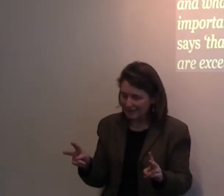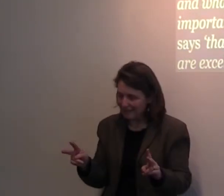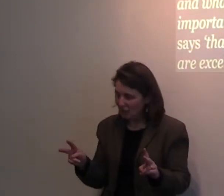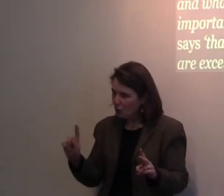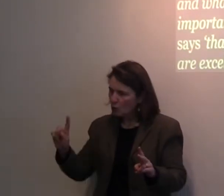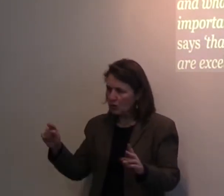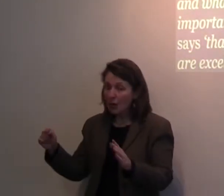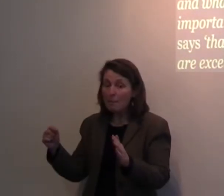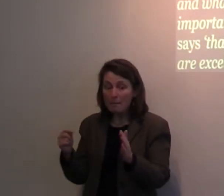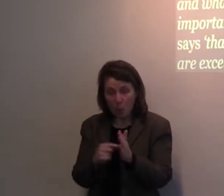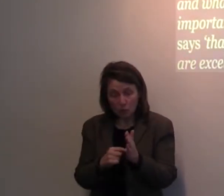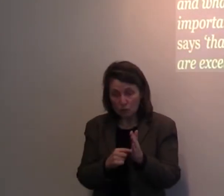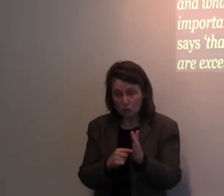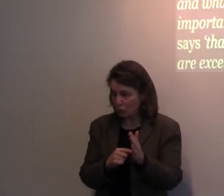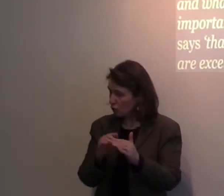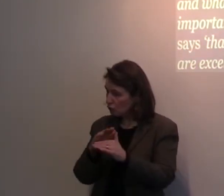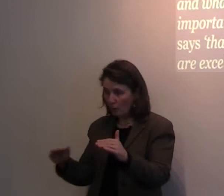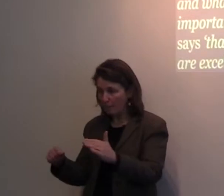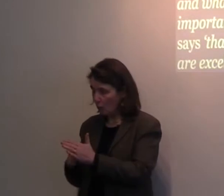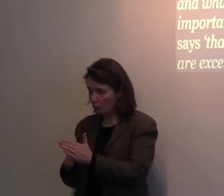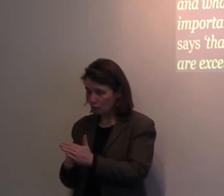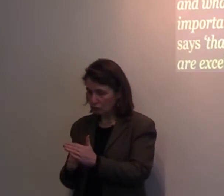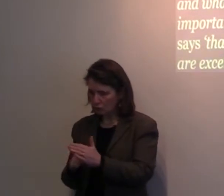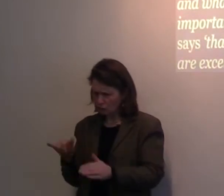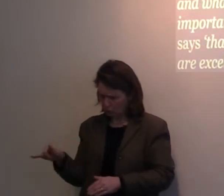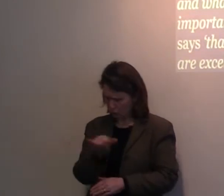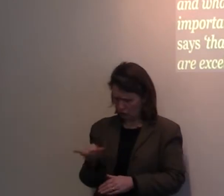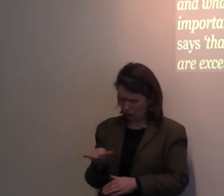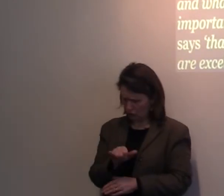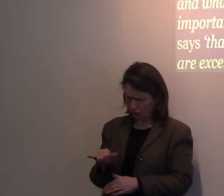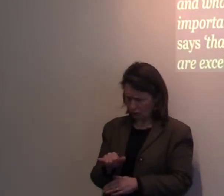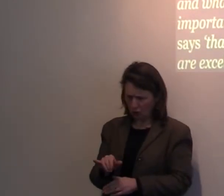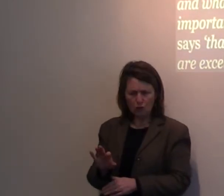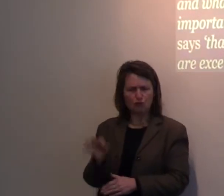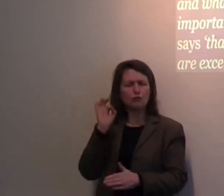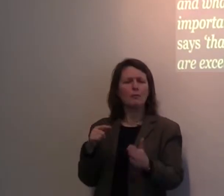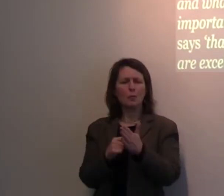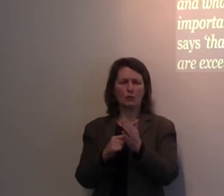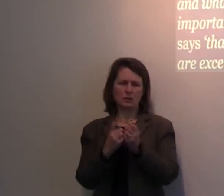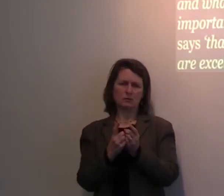important and what is not, and choose what is important. End